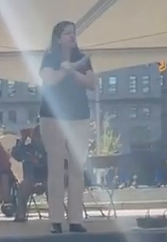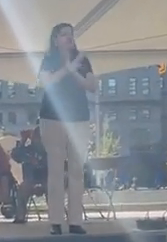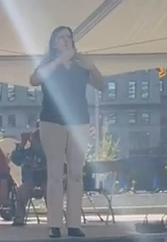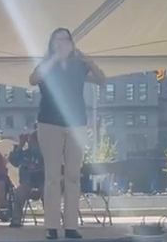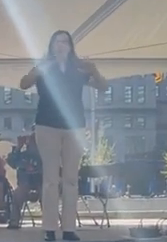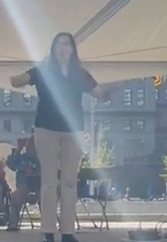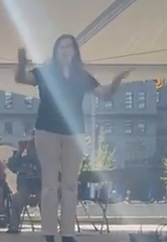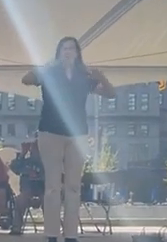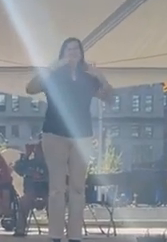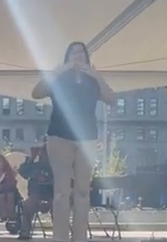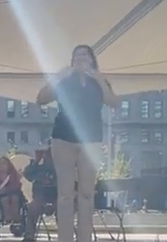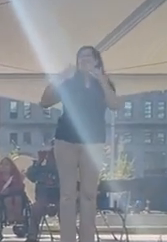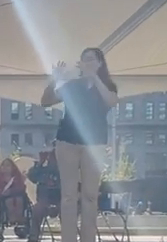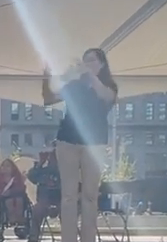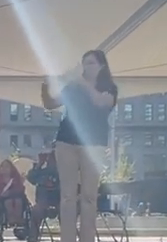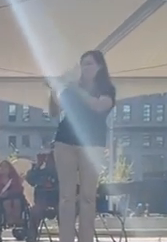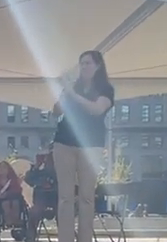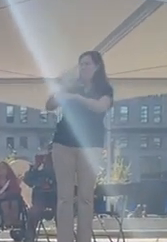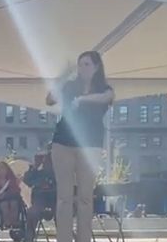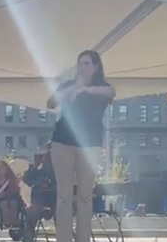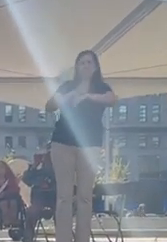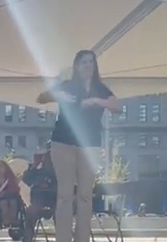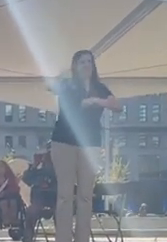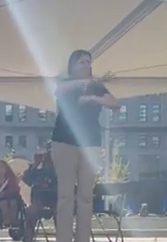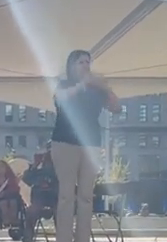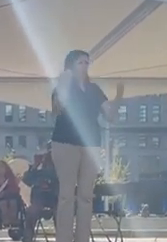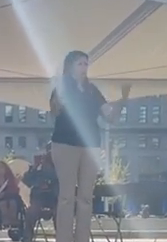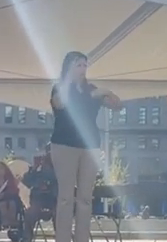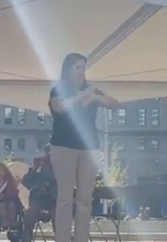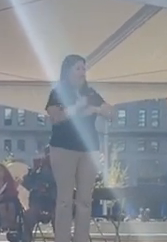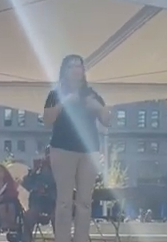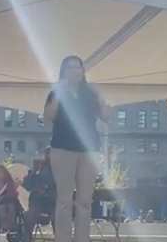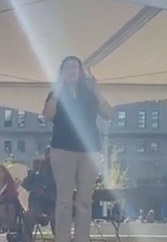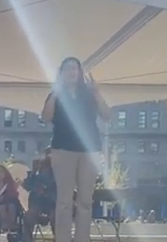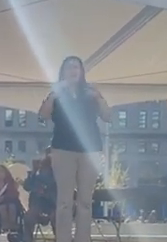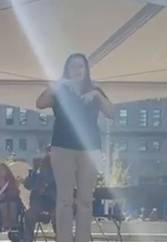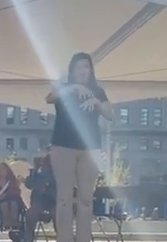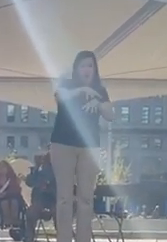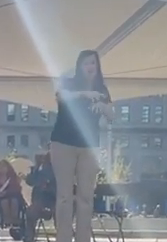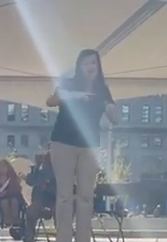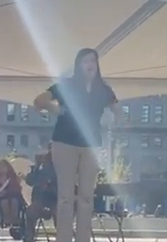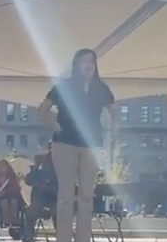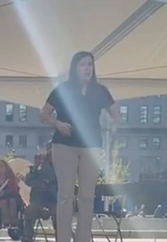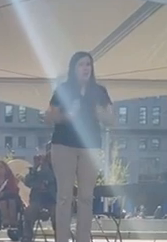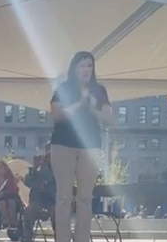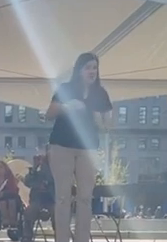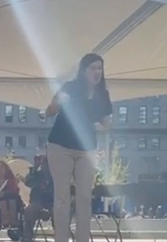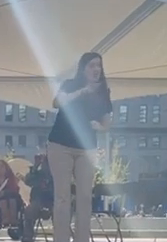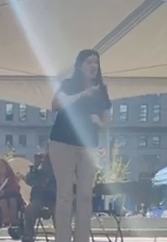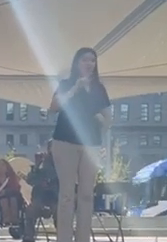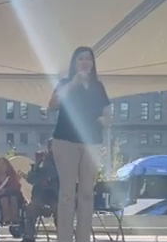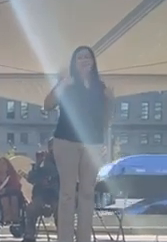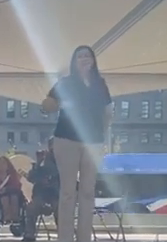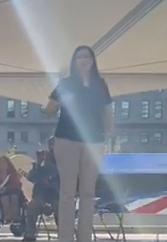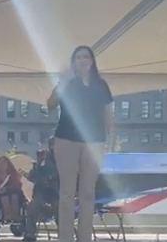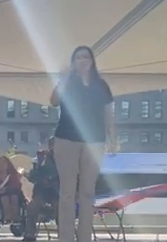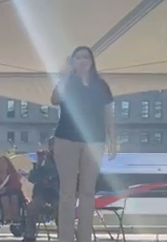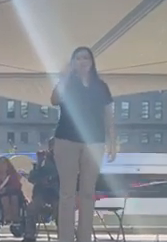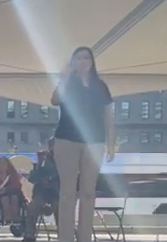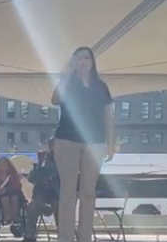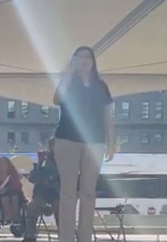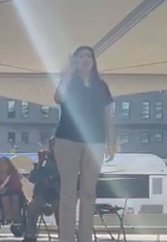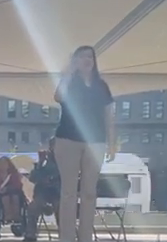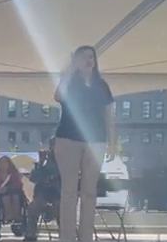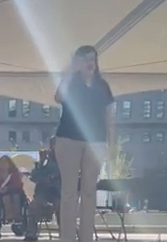you to the coalition that makes this happen today. I look forward to walking and rolling with you. Chris Ronayne, your county exec, and I just want to say